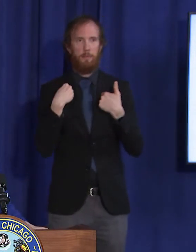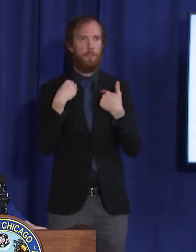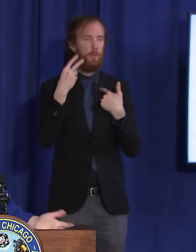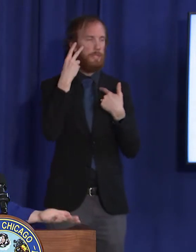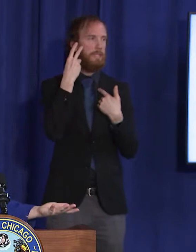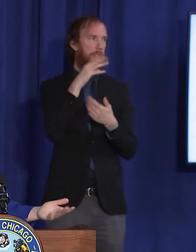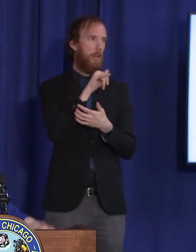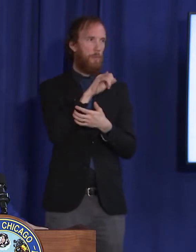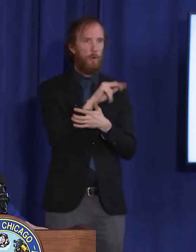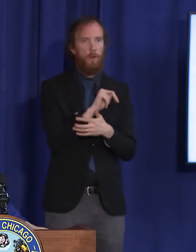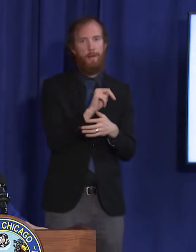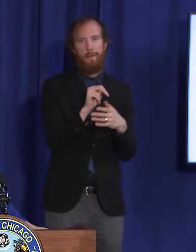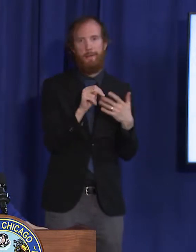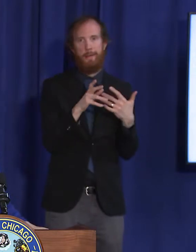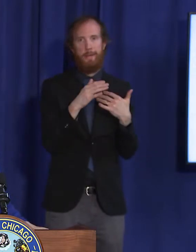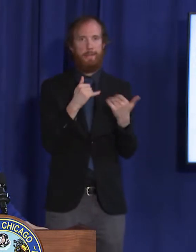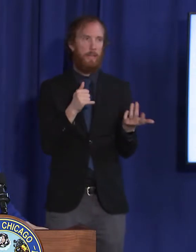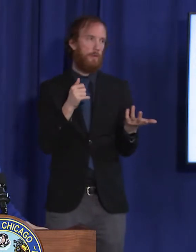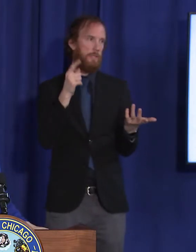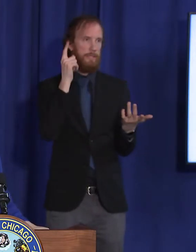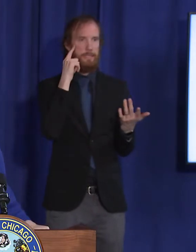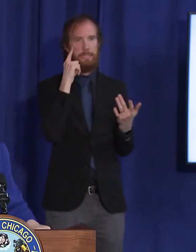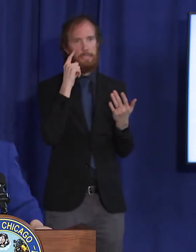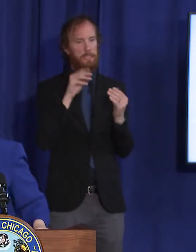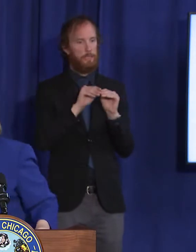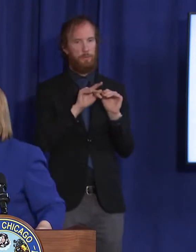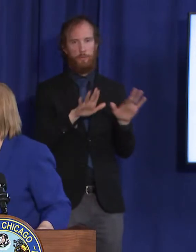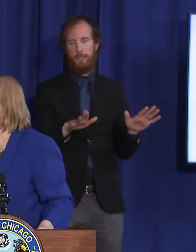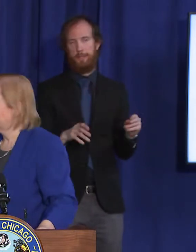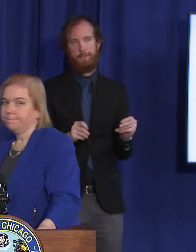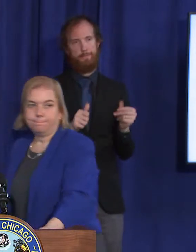Omicron surge, it's too infectious at this point.